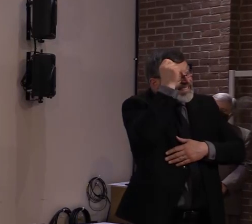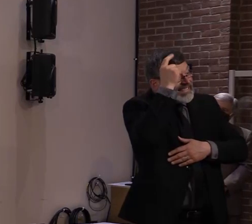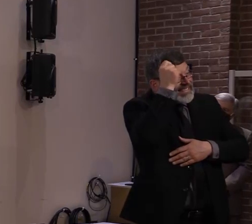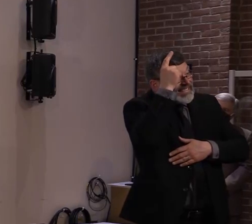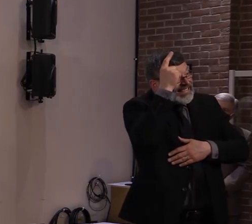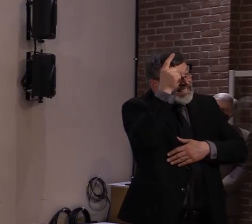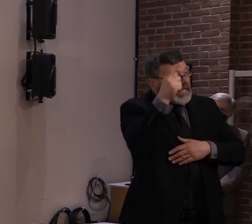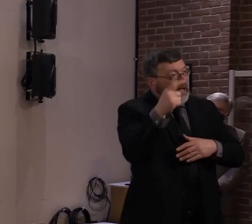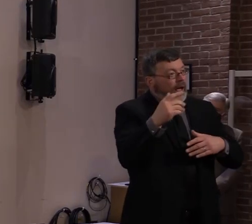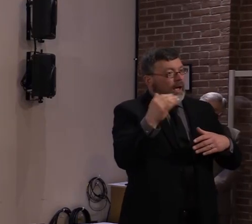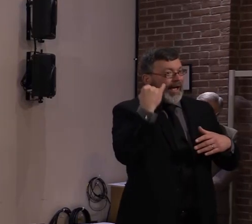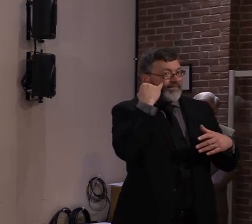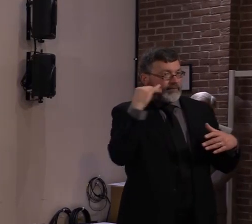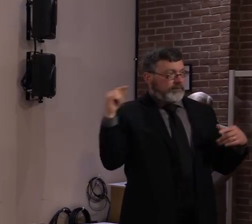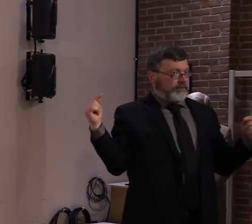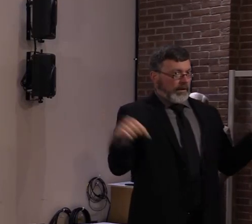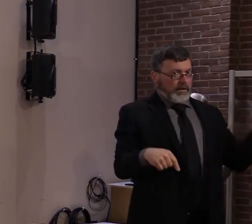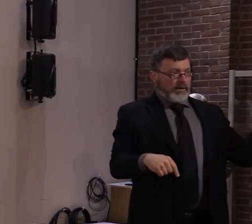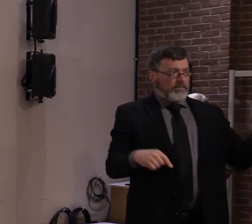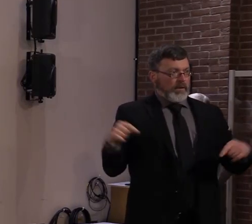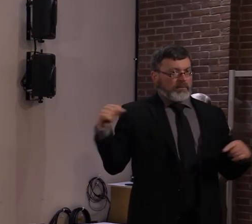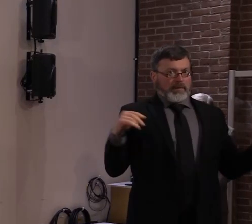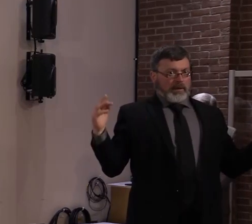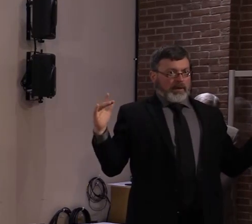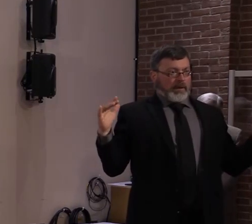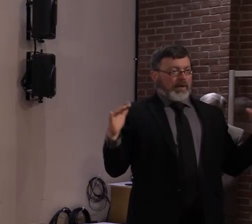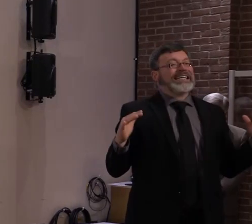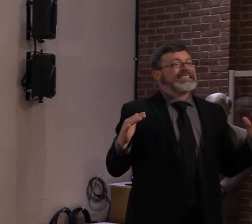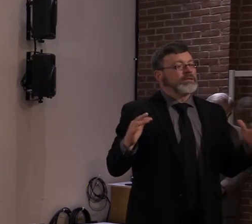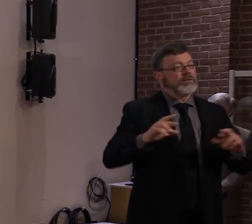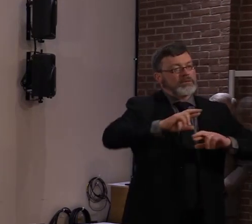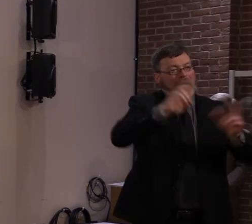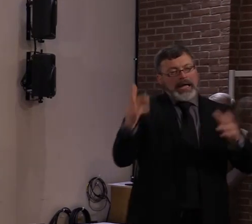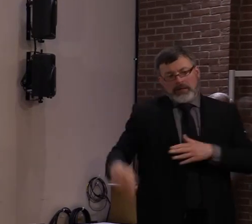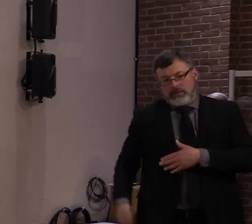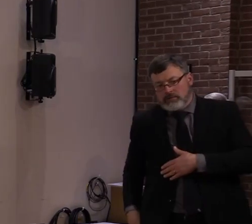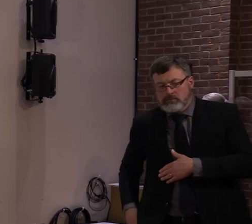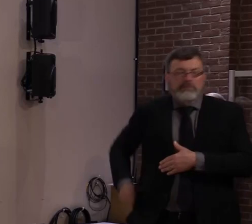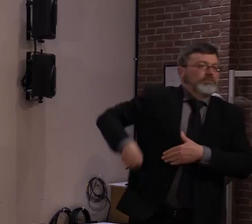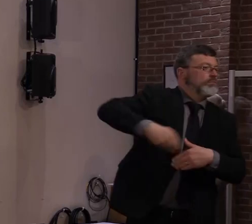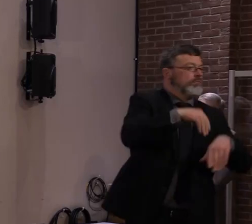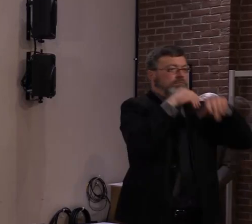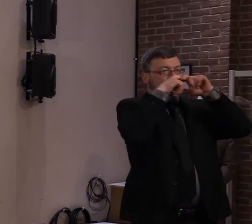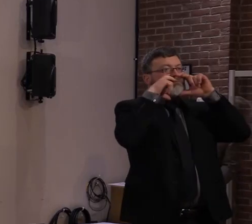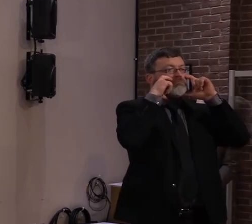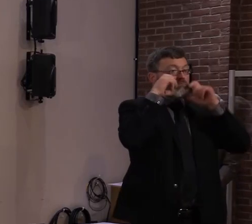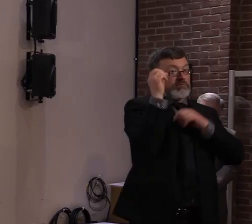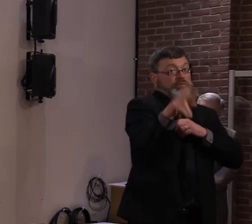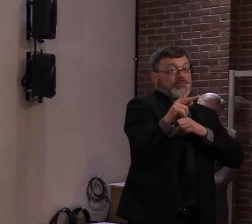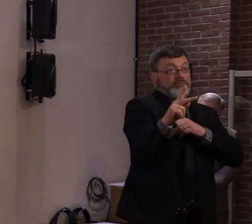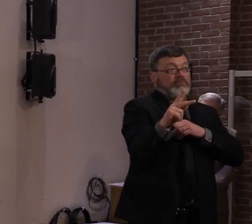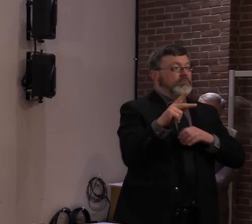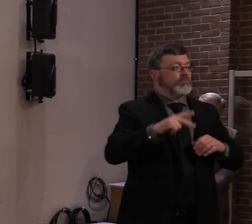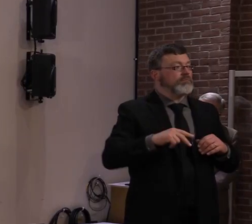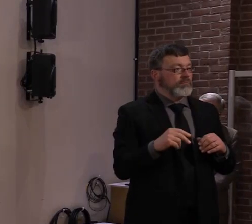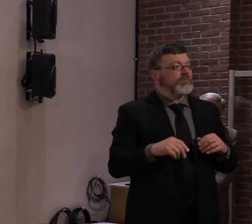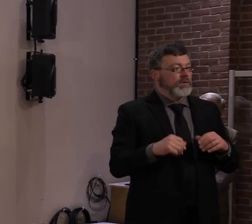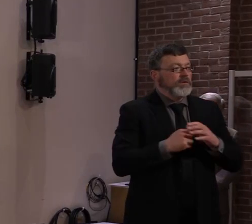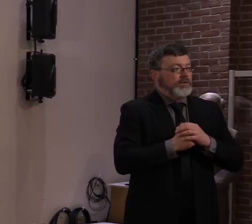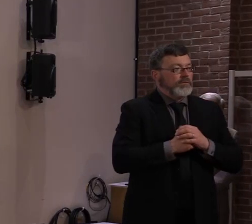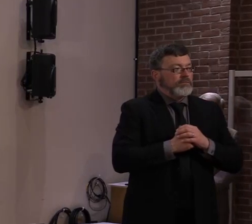situation, have your mask with you in case you need it. As we move into a time with